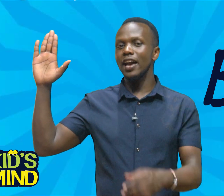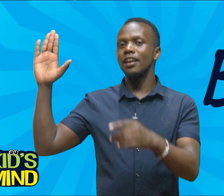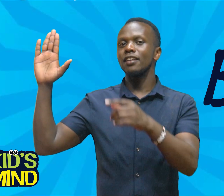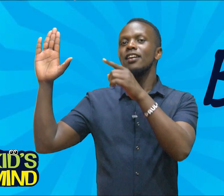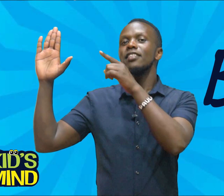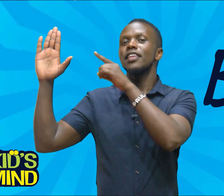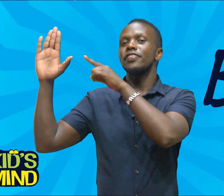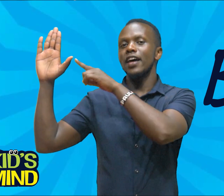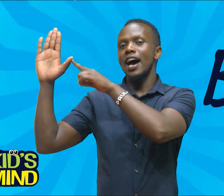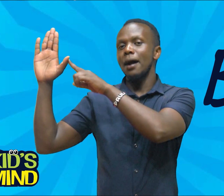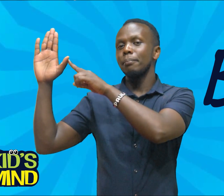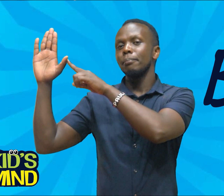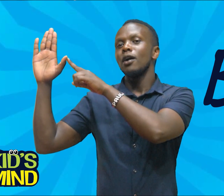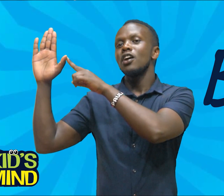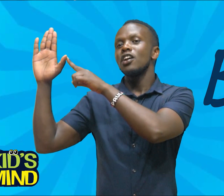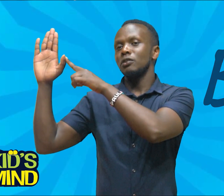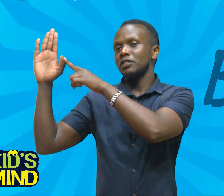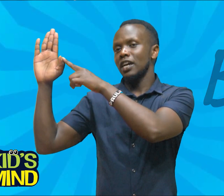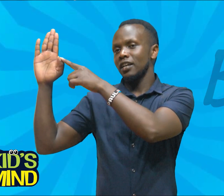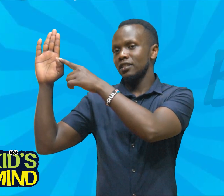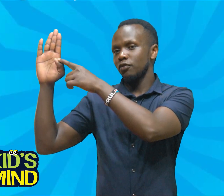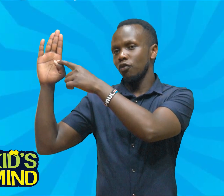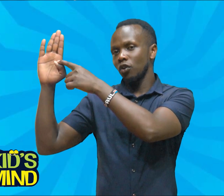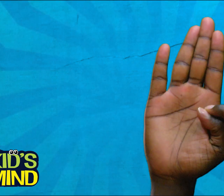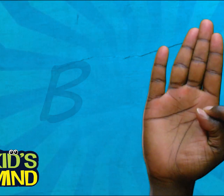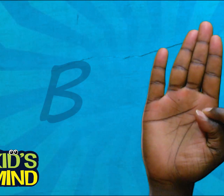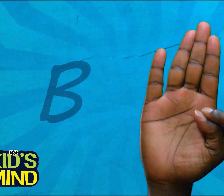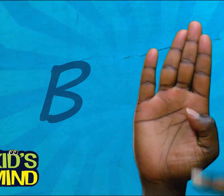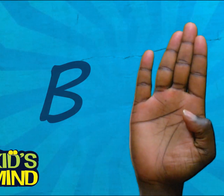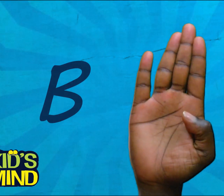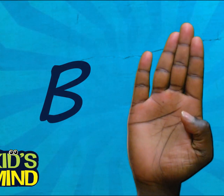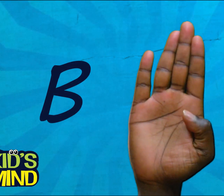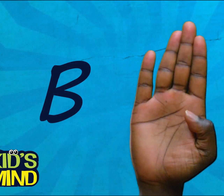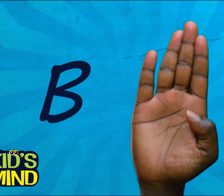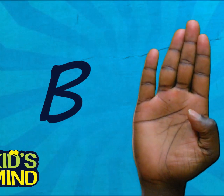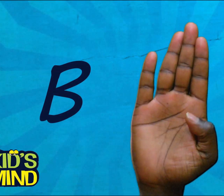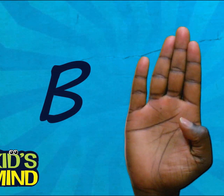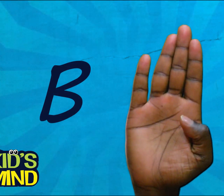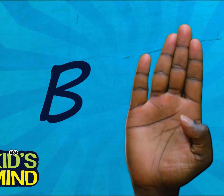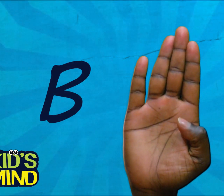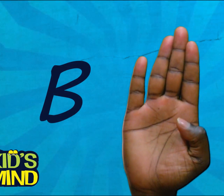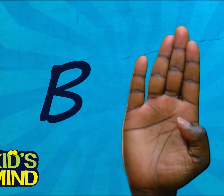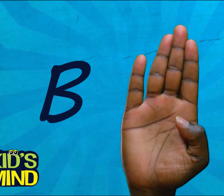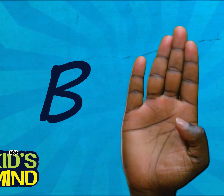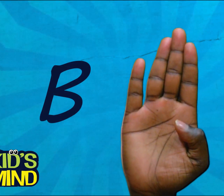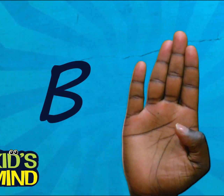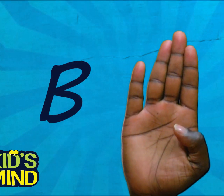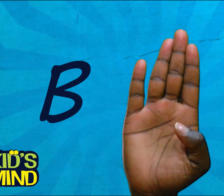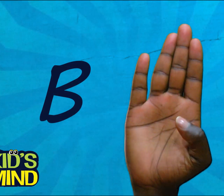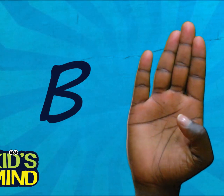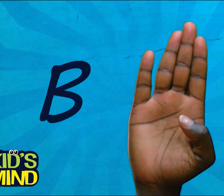Then the thumb, you just fold it like that. So that is letter